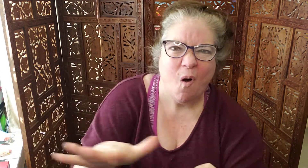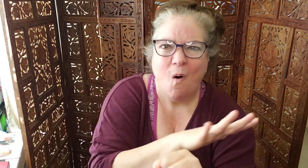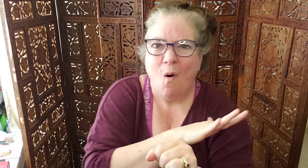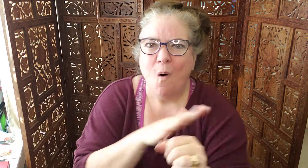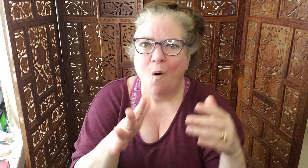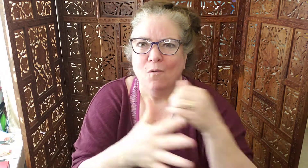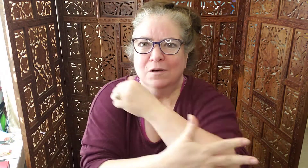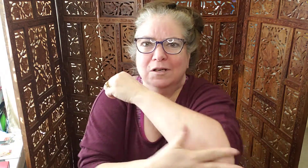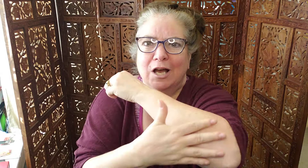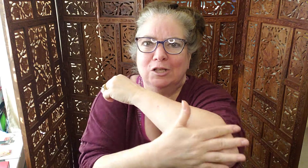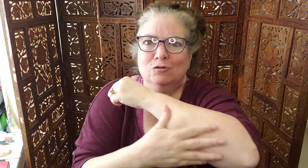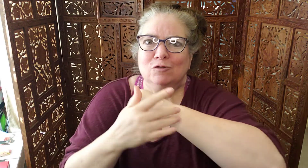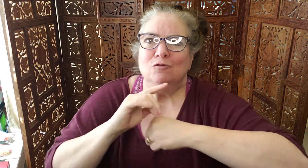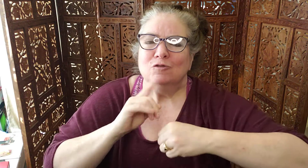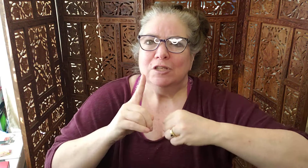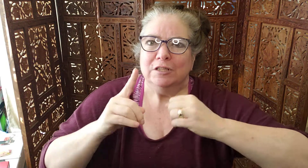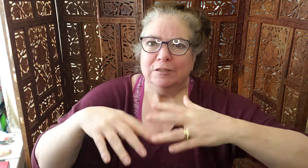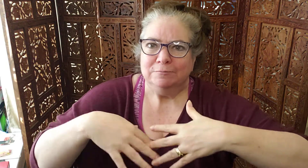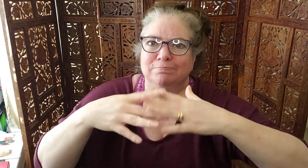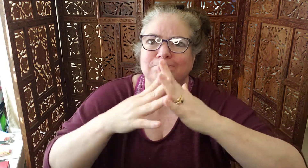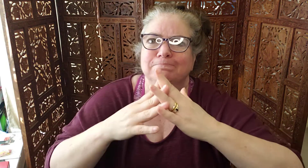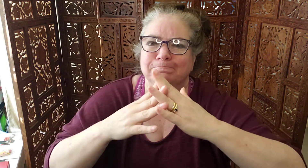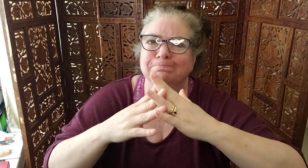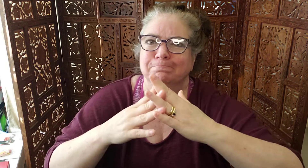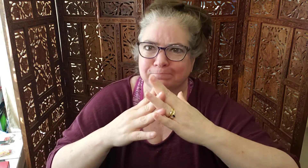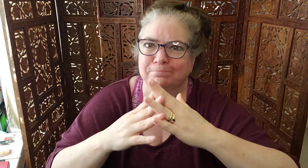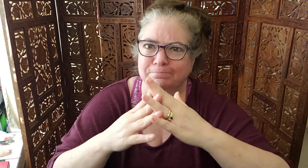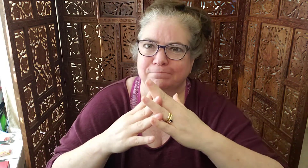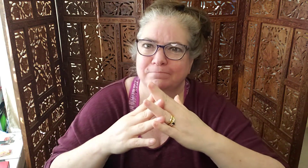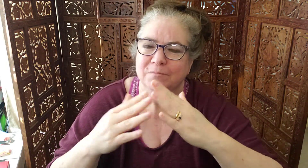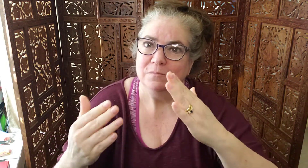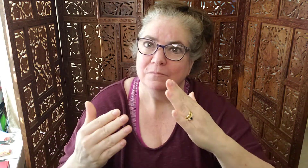form, the American Broadway